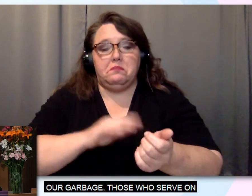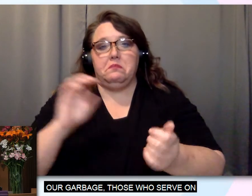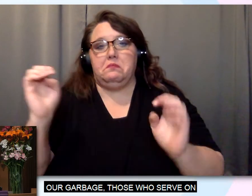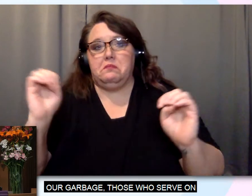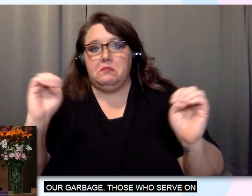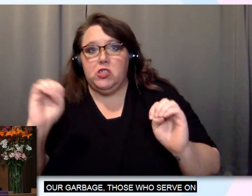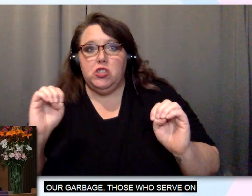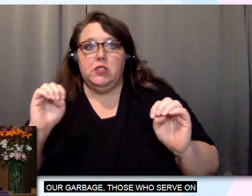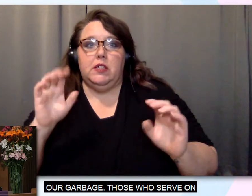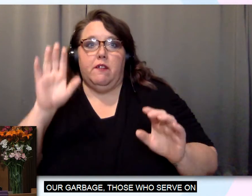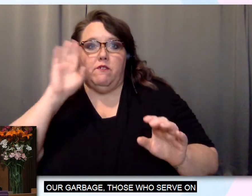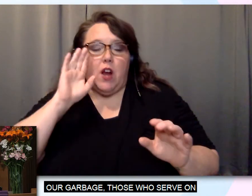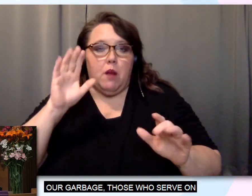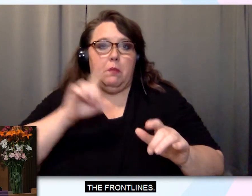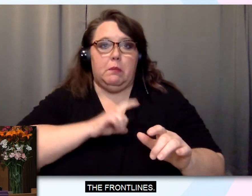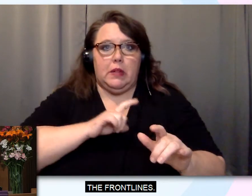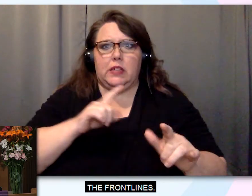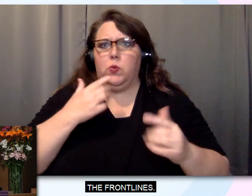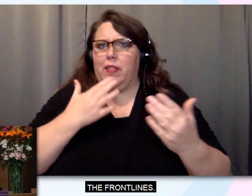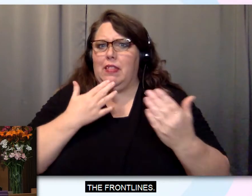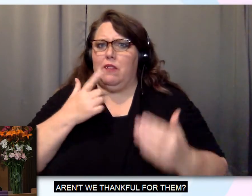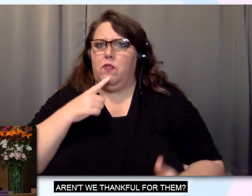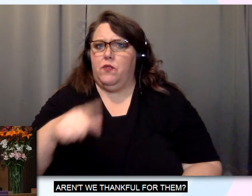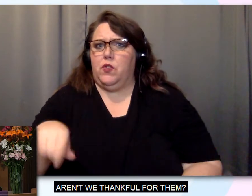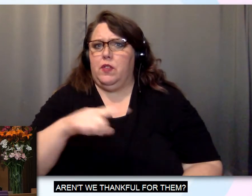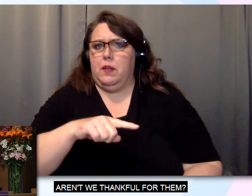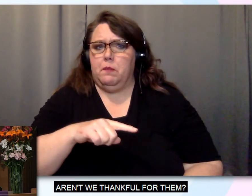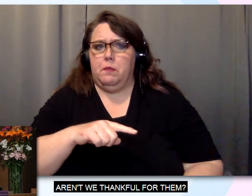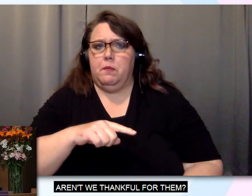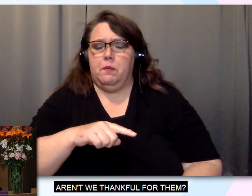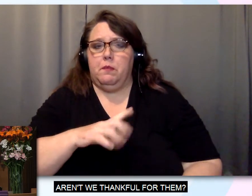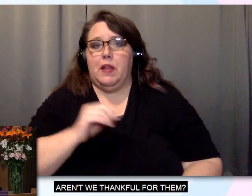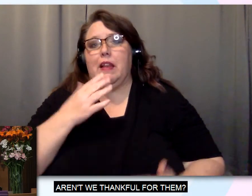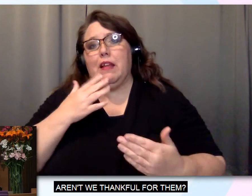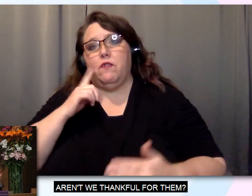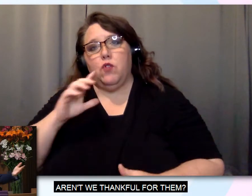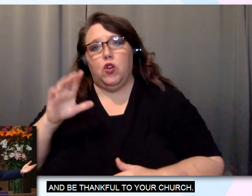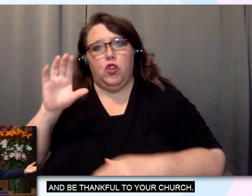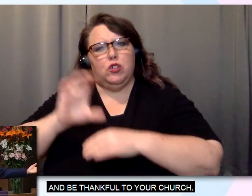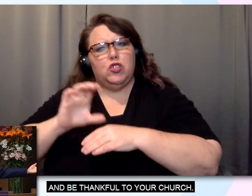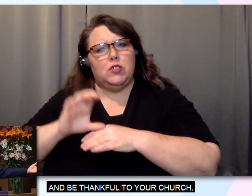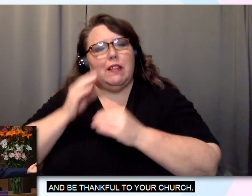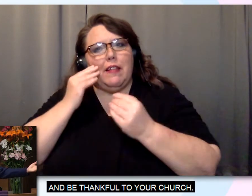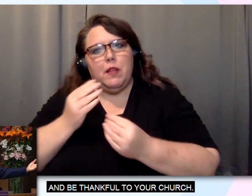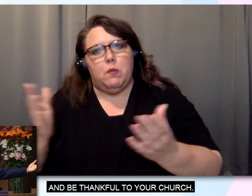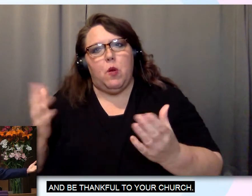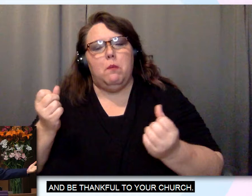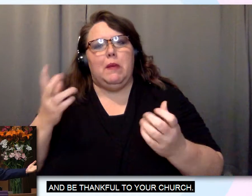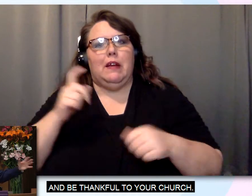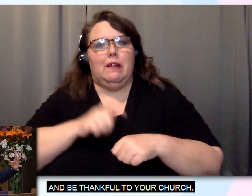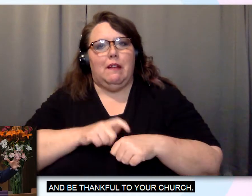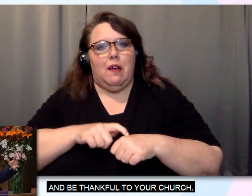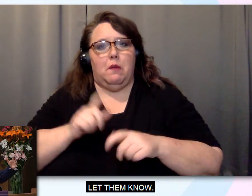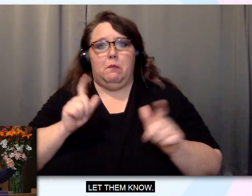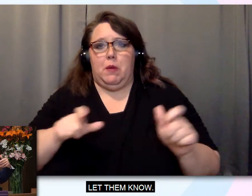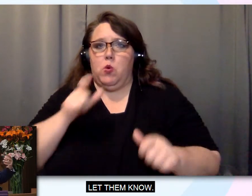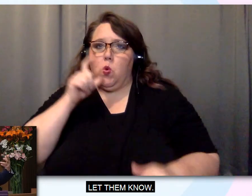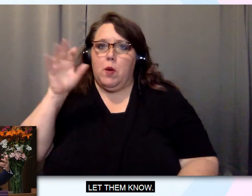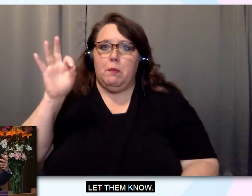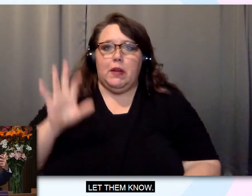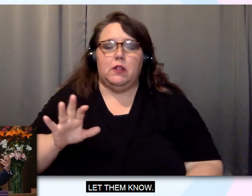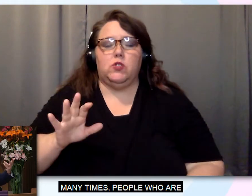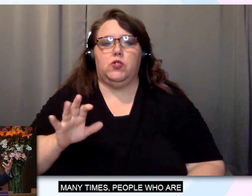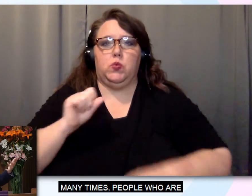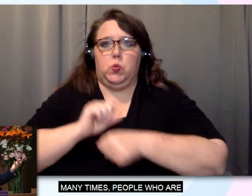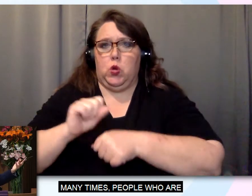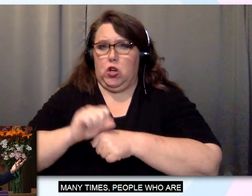front lines. Aren't we thankful for them? And be thankful to your church. Let them know. You know, many times people